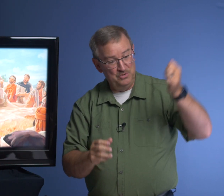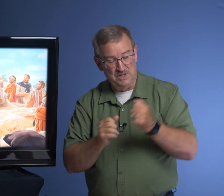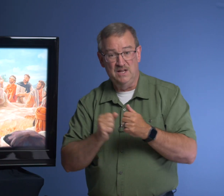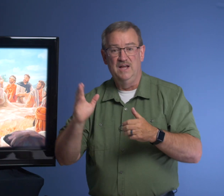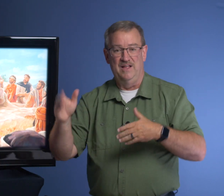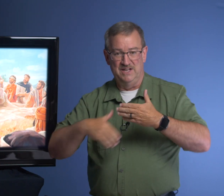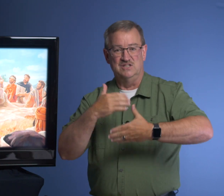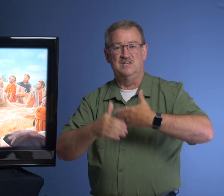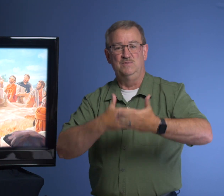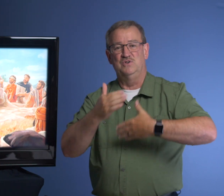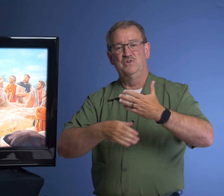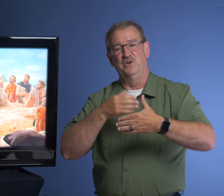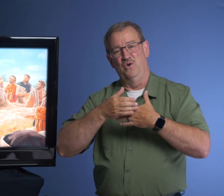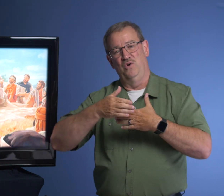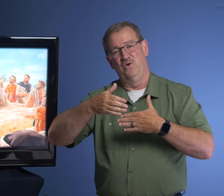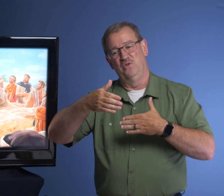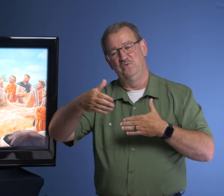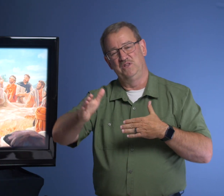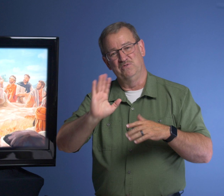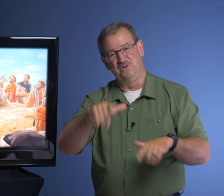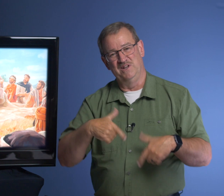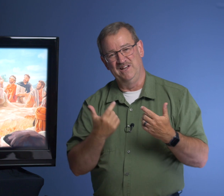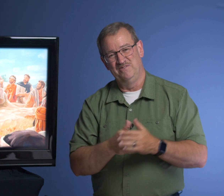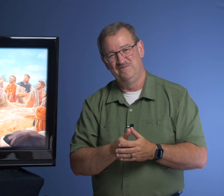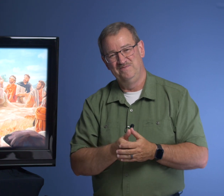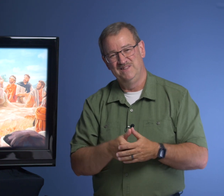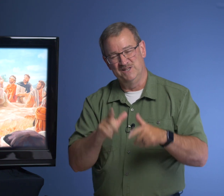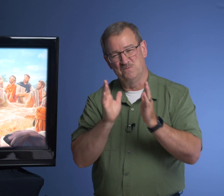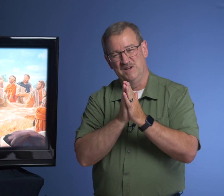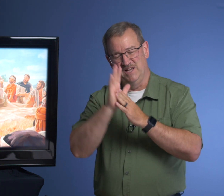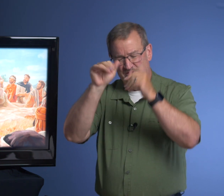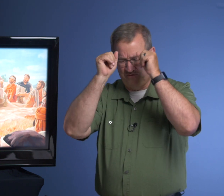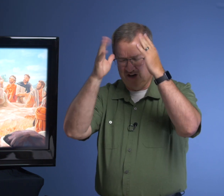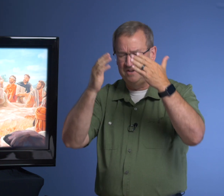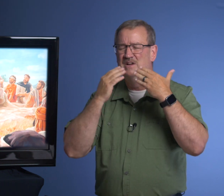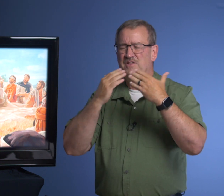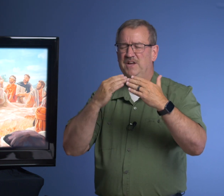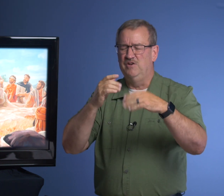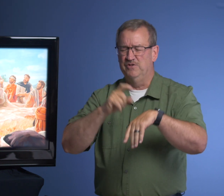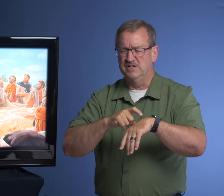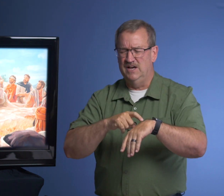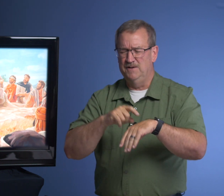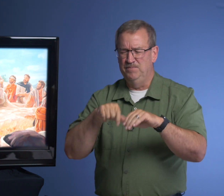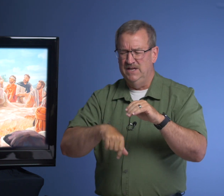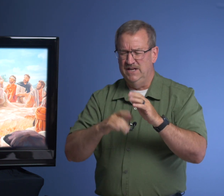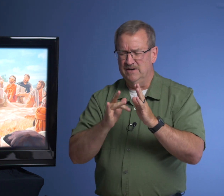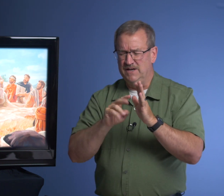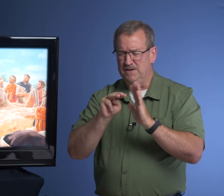will get, and that just keeps on going all the way through your life. Let's pray. Heavenly Father, thank you for the time here in